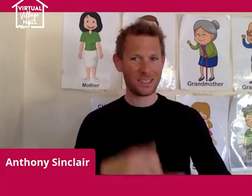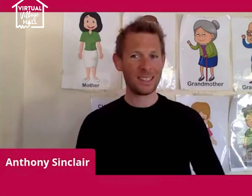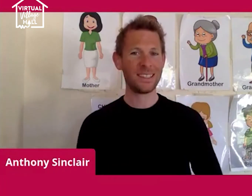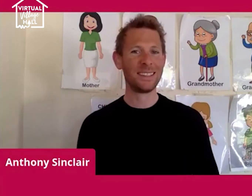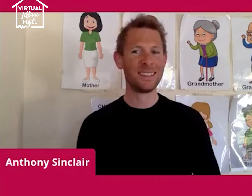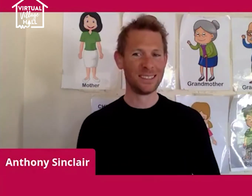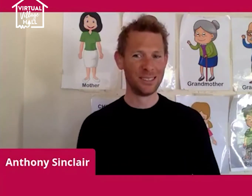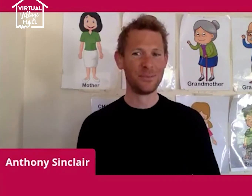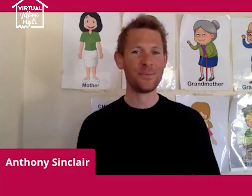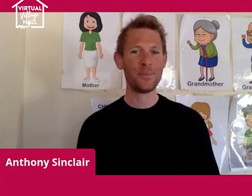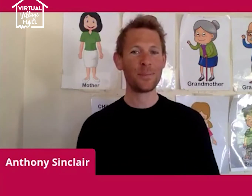Great.